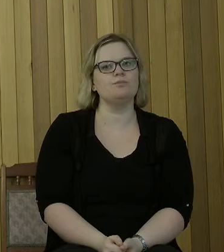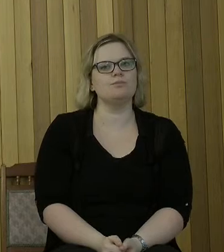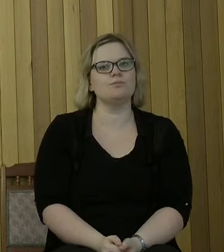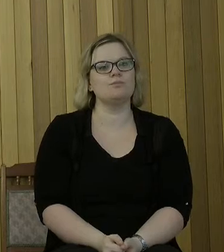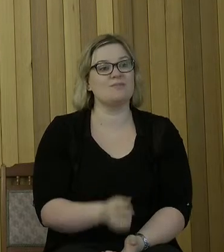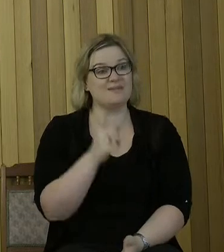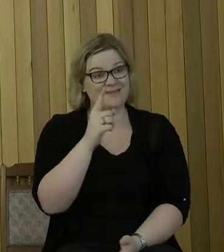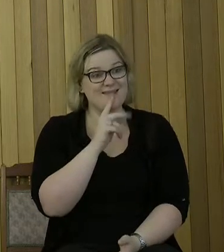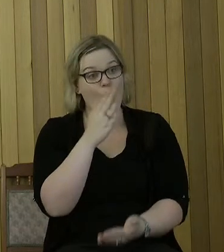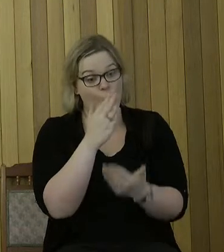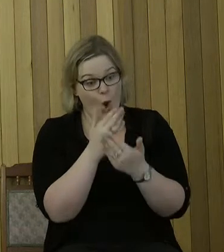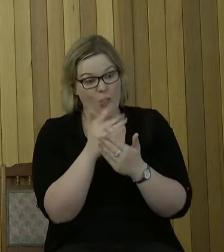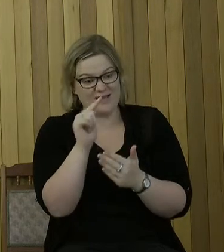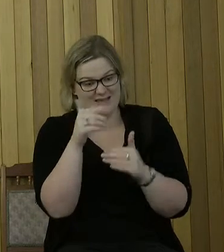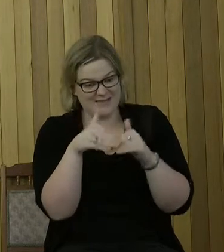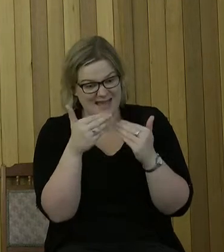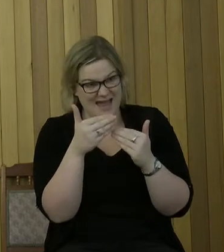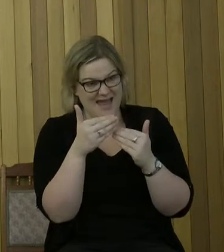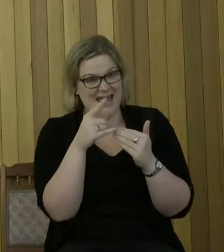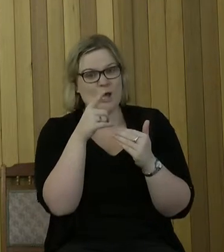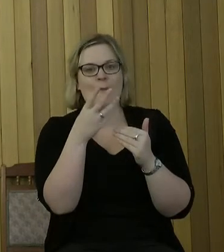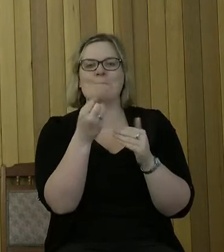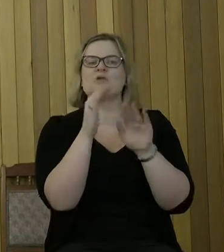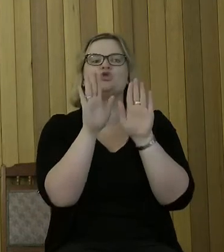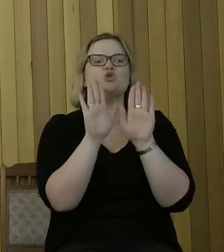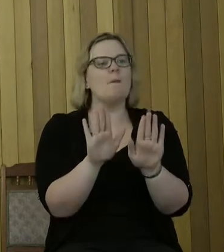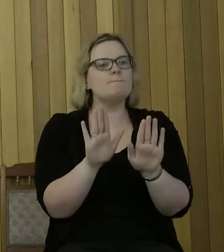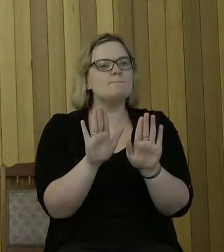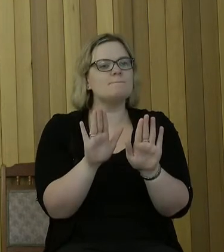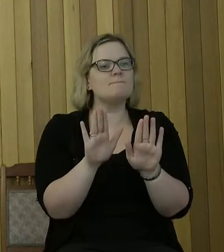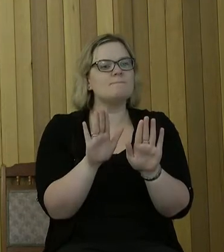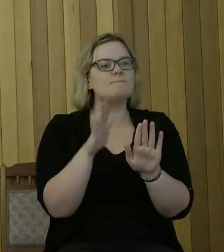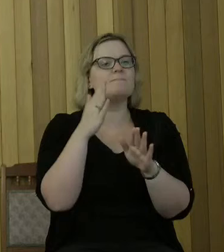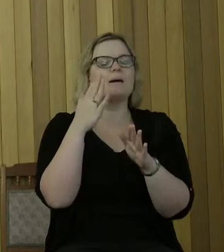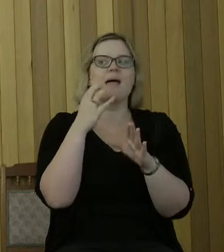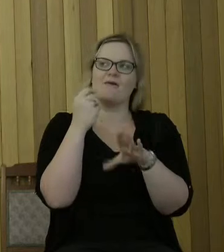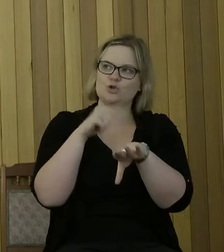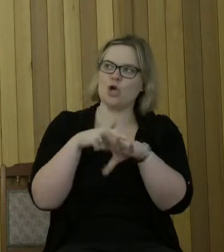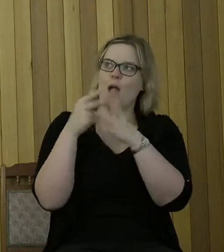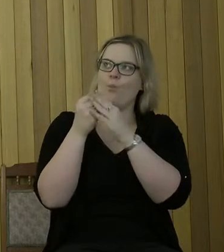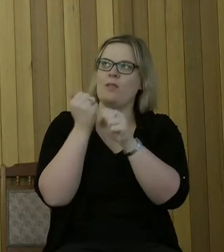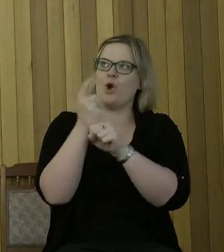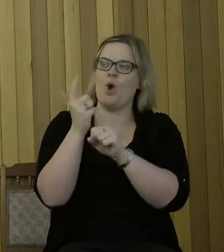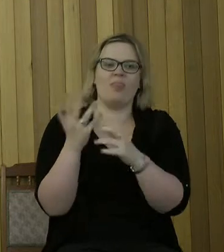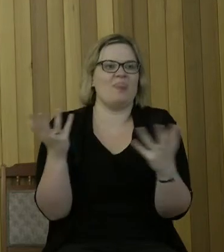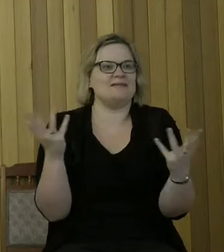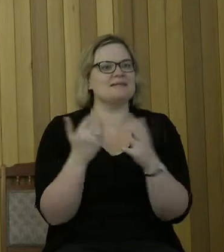day, you are to stop and just spend time with me.